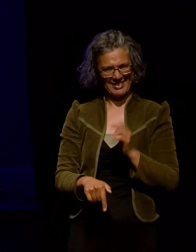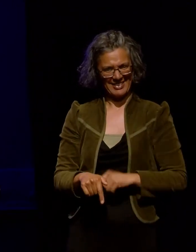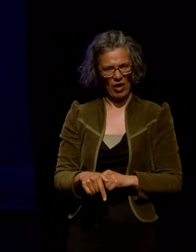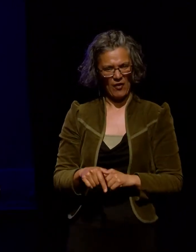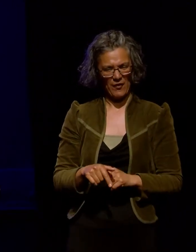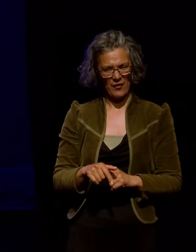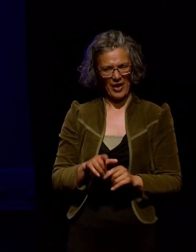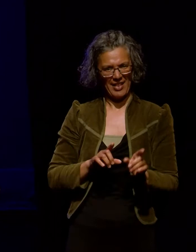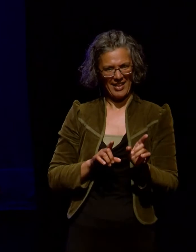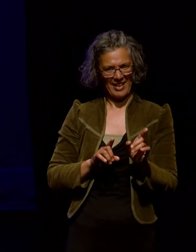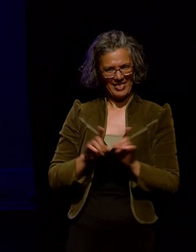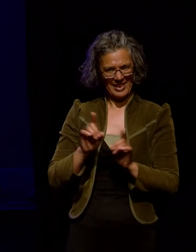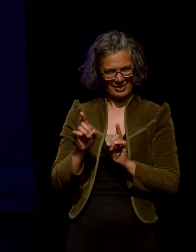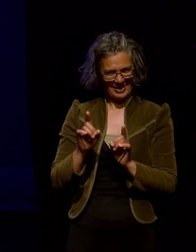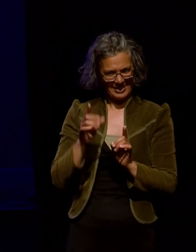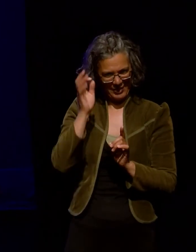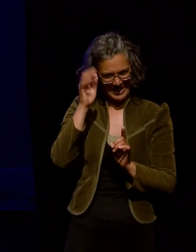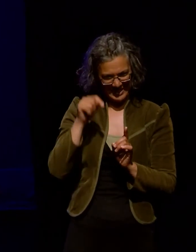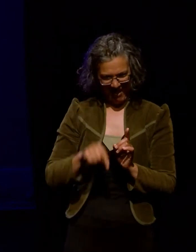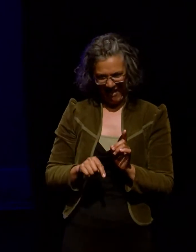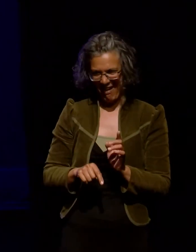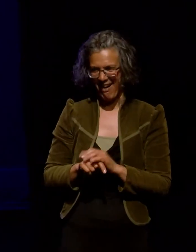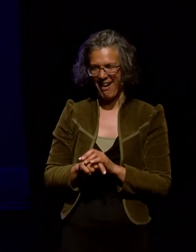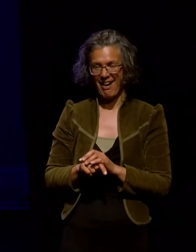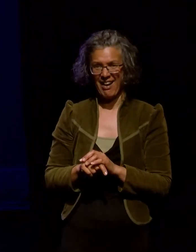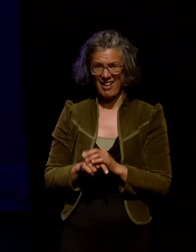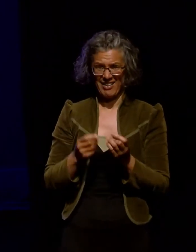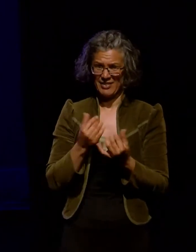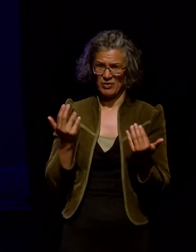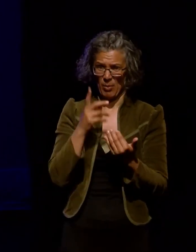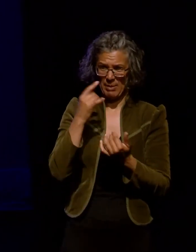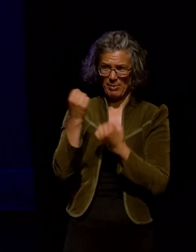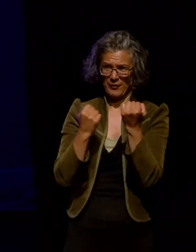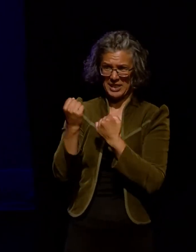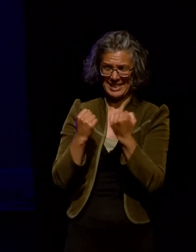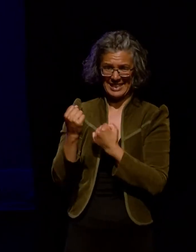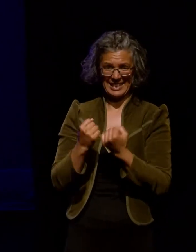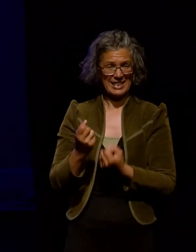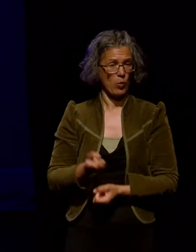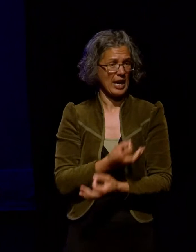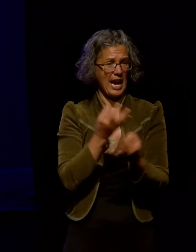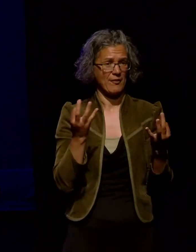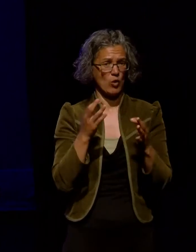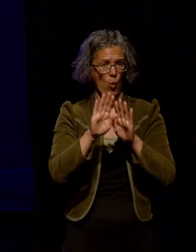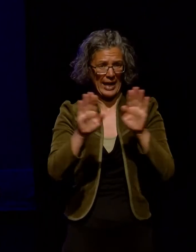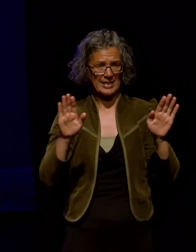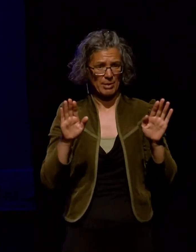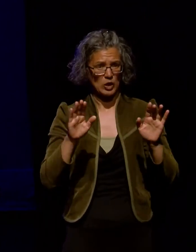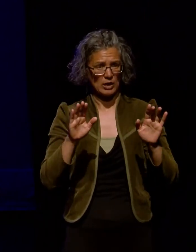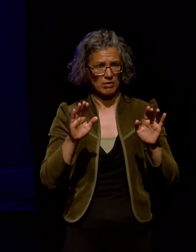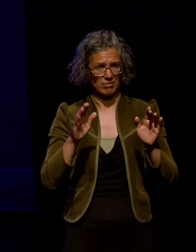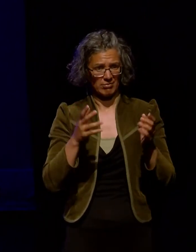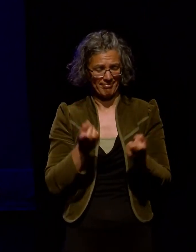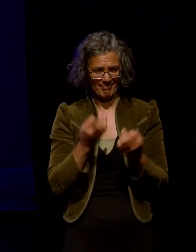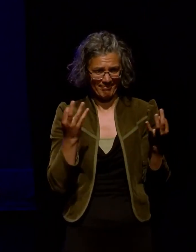minimal customers who visit in person, which is probably a good thing. We have no exhibition or gallery space.